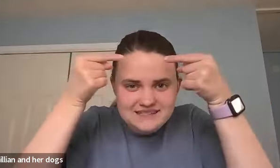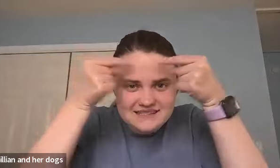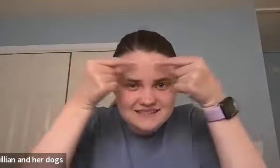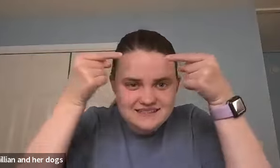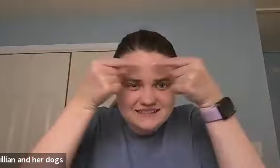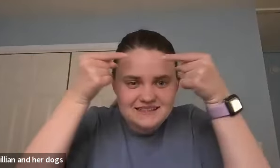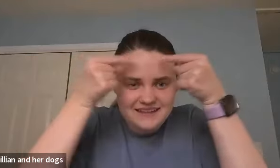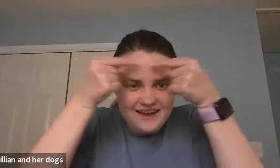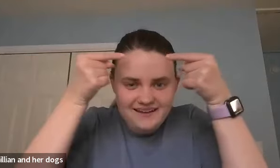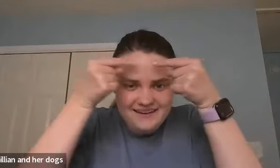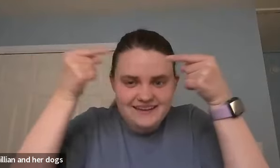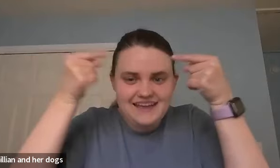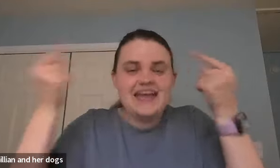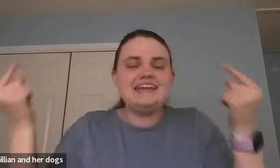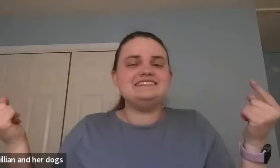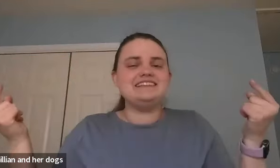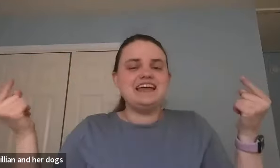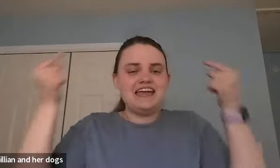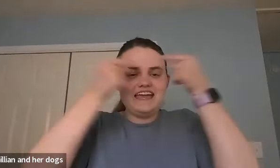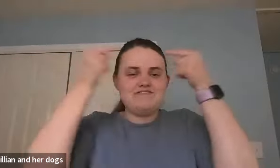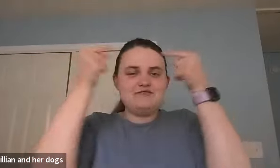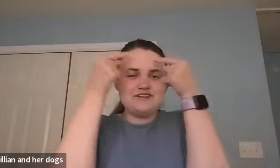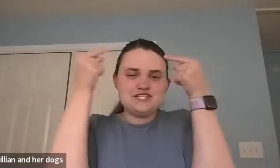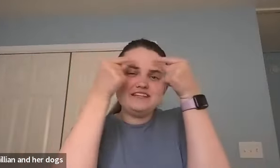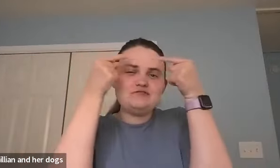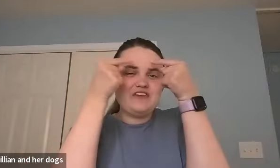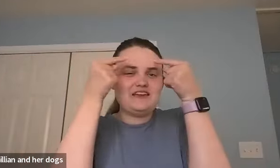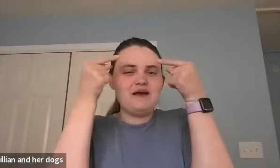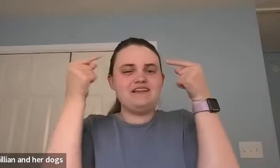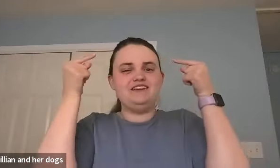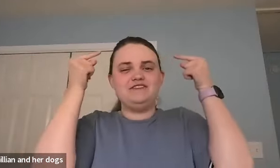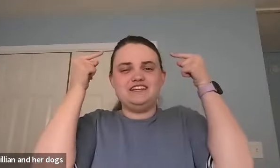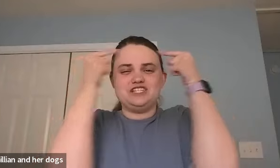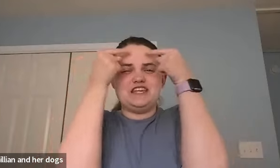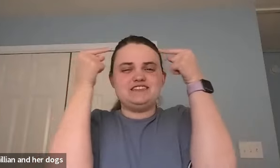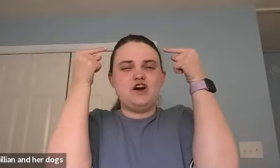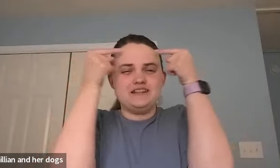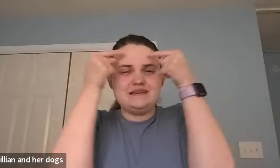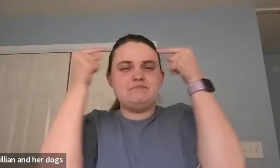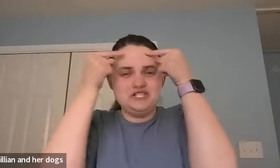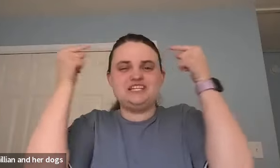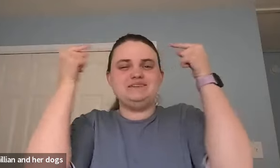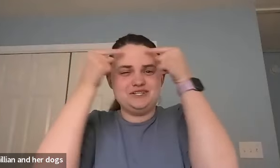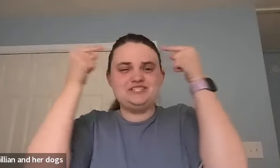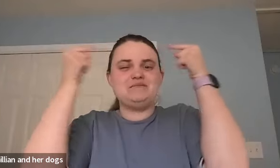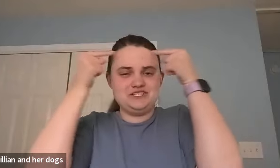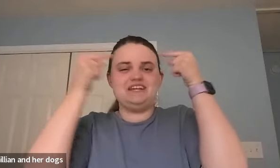this. Yeah. And it's like if you visually you think about like you feel like it's just like this constant pushing. I think I've